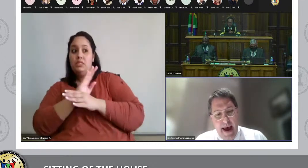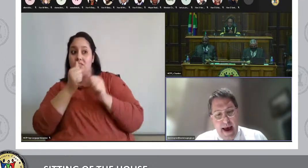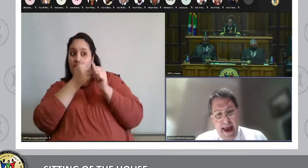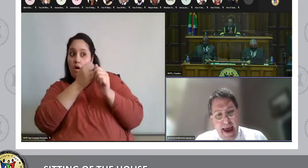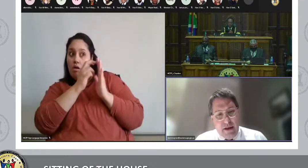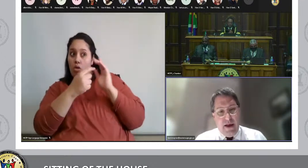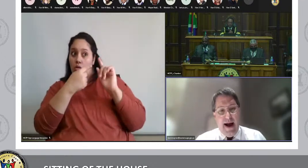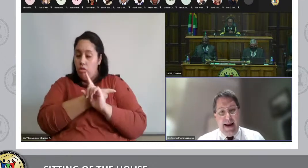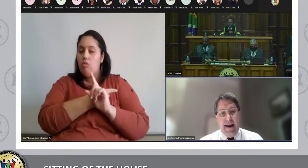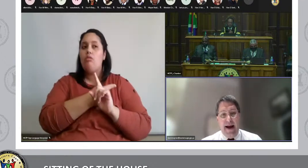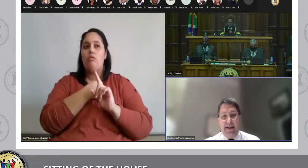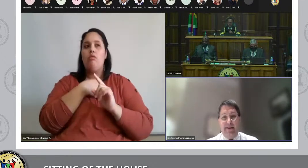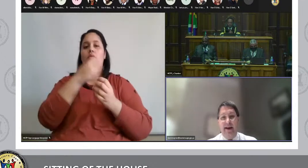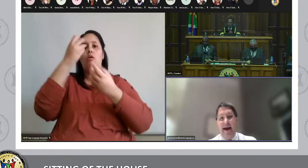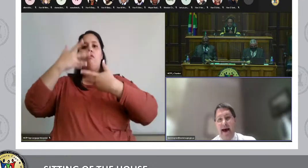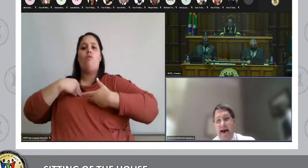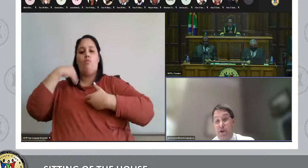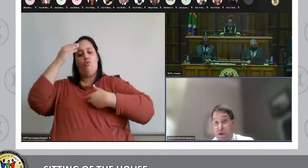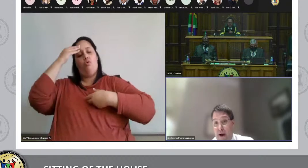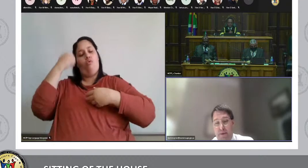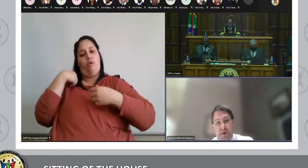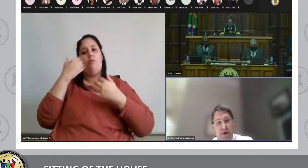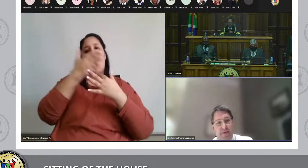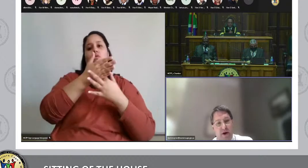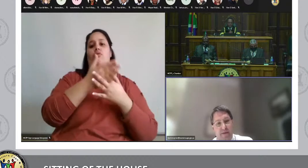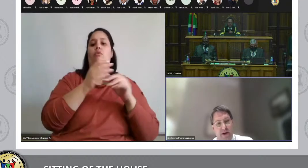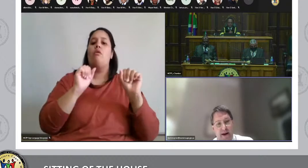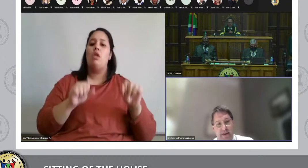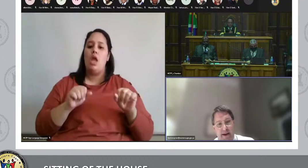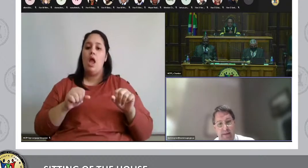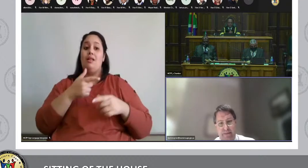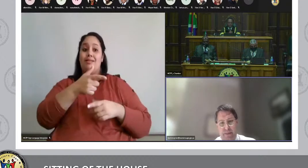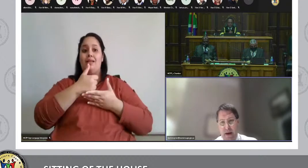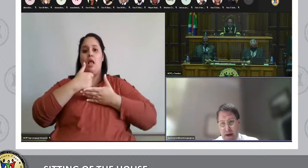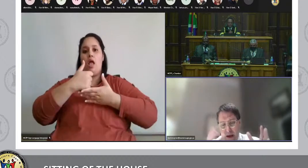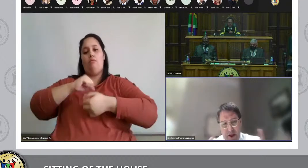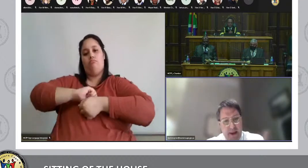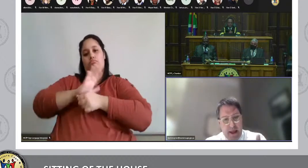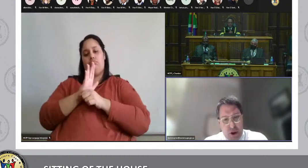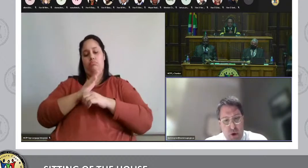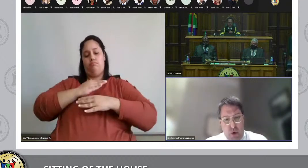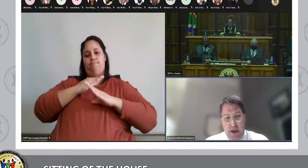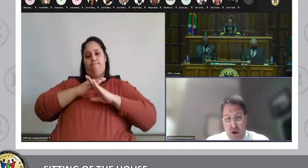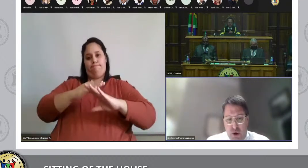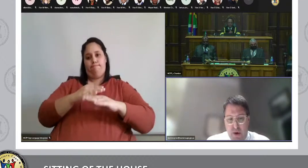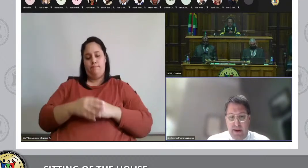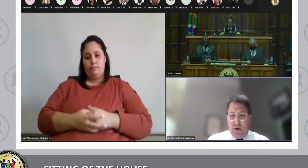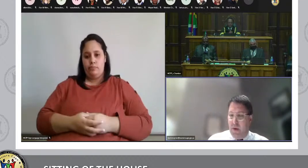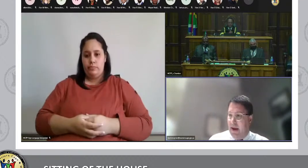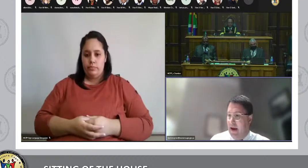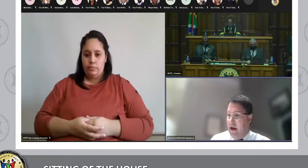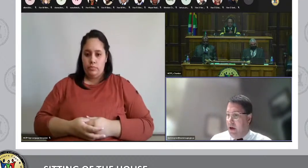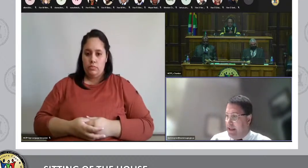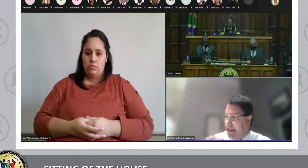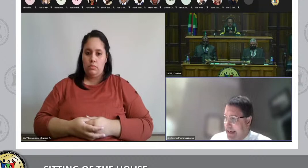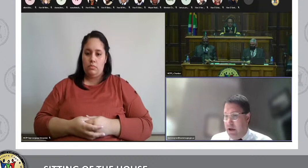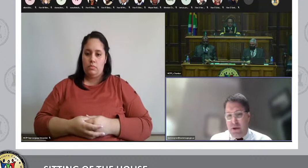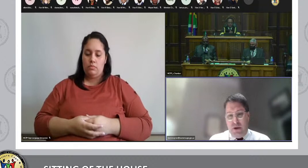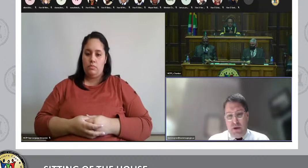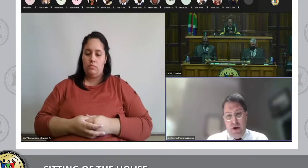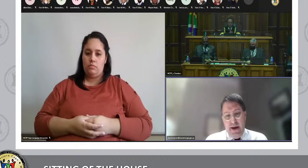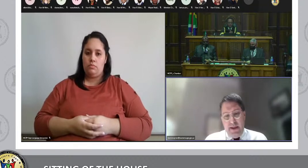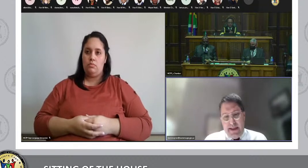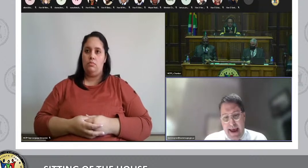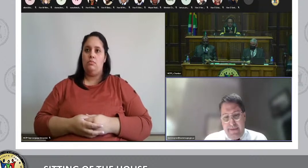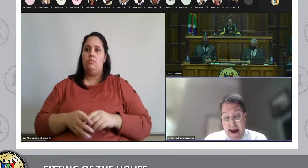necessary health guidelines to stop the spread of COVID-19. Speaker, to ensure that we